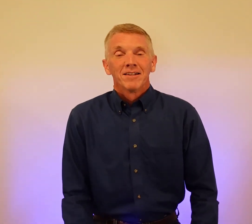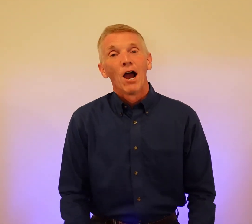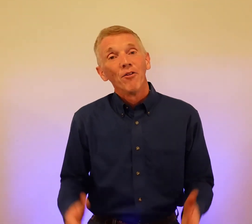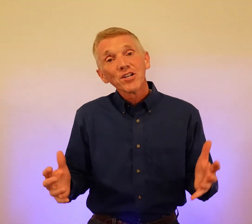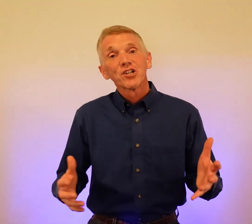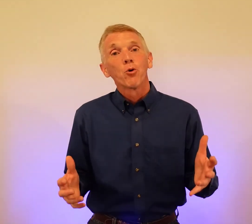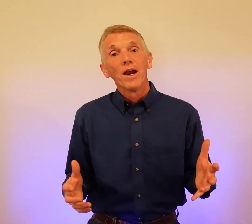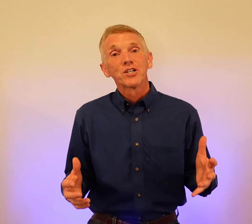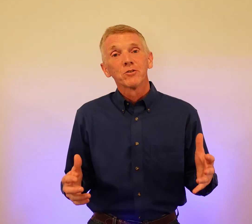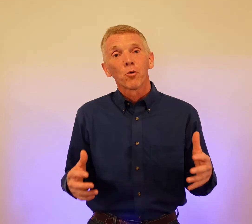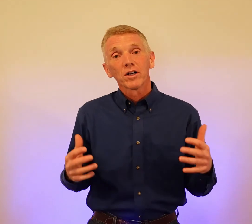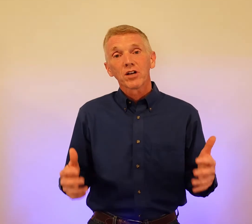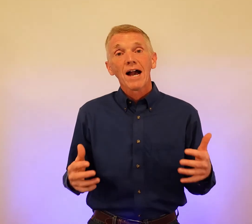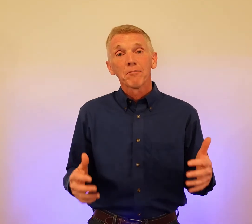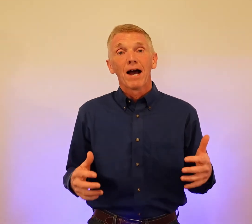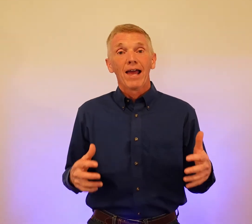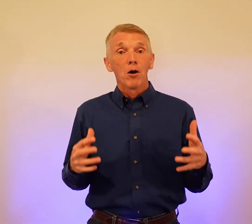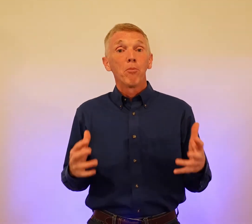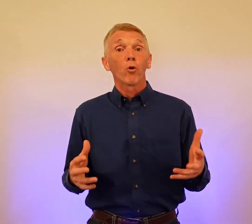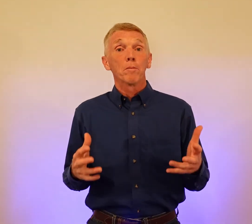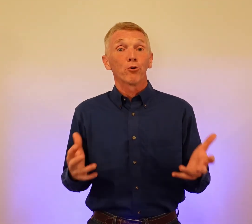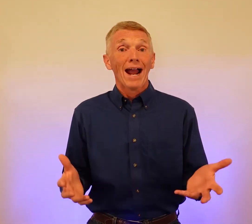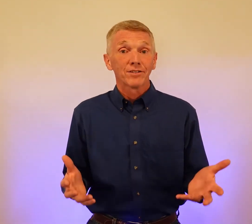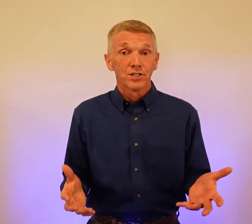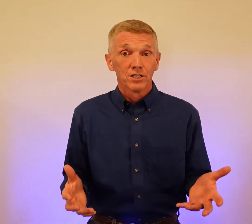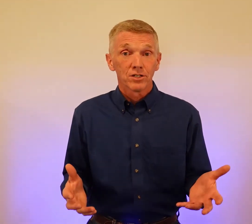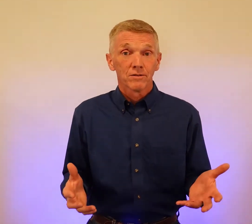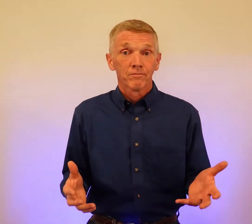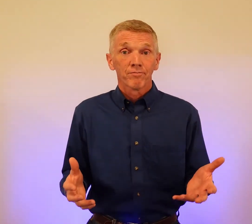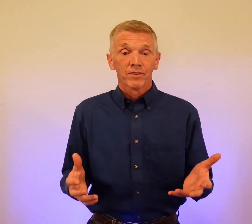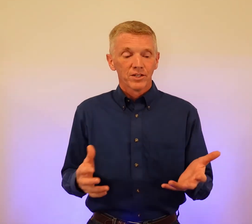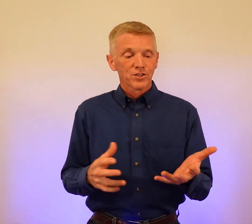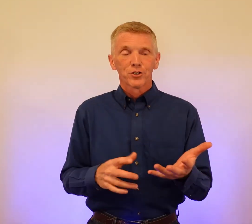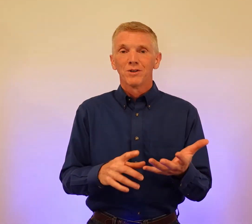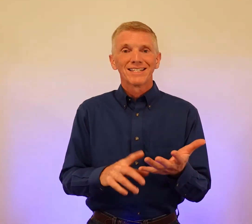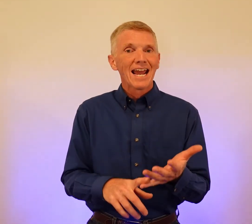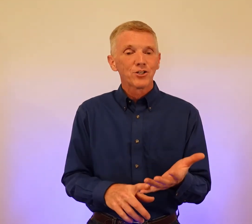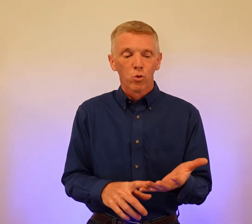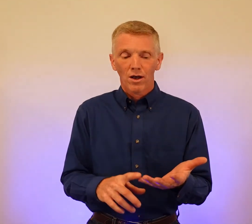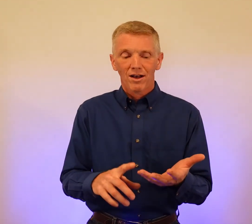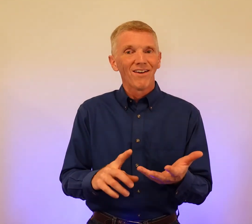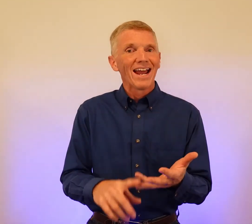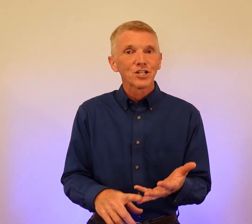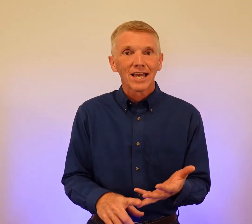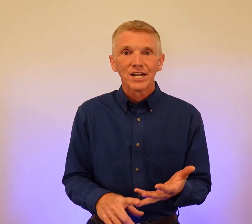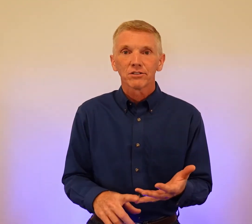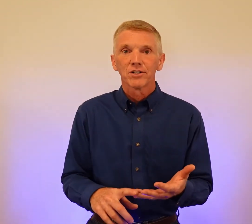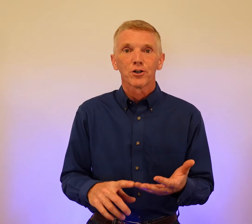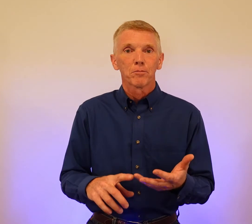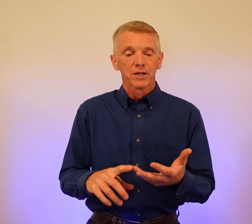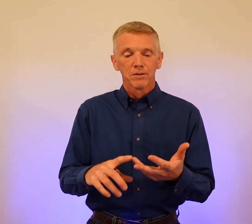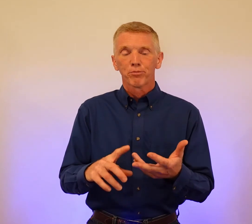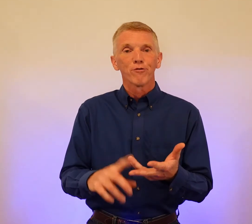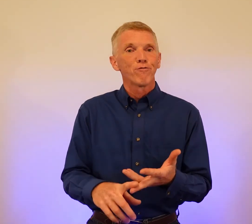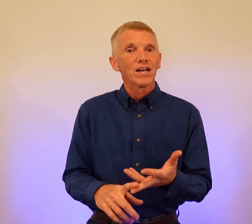Now in this situation, we're going to talk about how important practice is. This is true in K-12, educational interpreting,